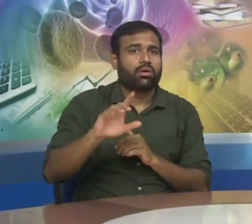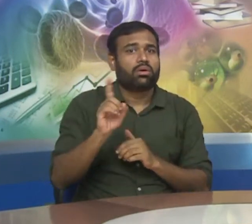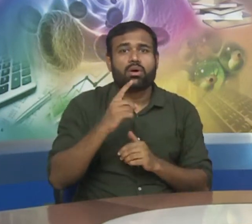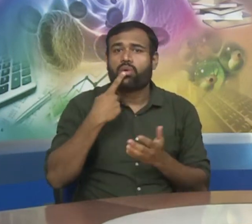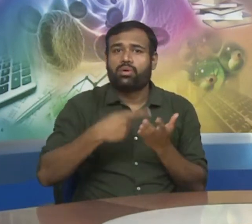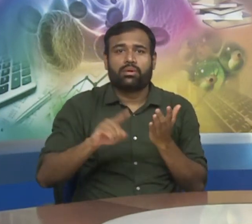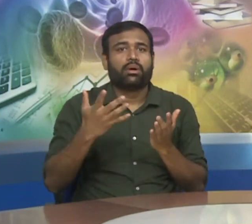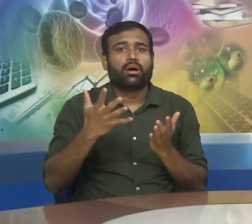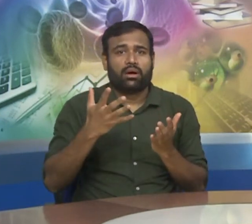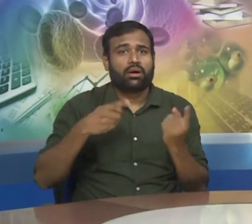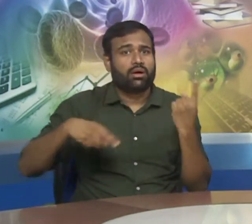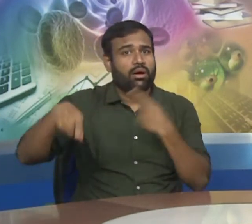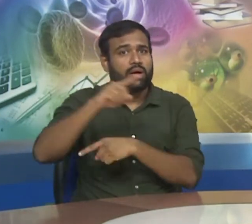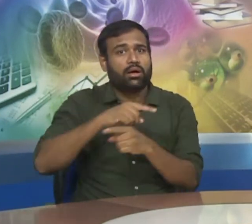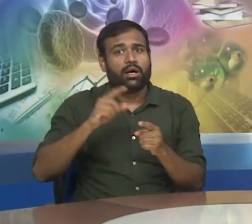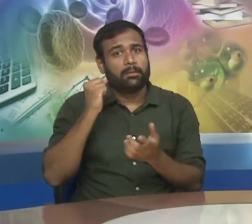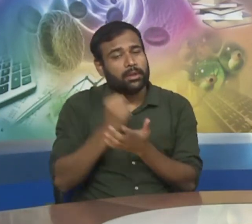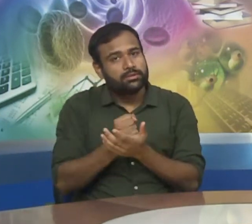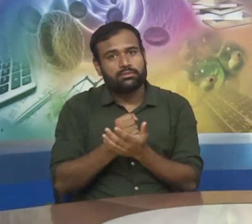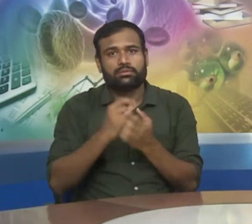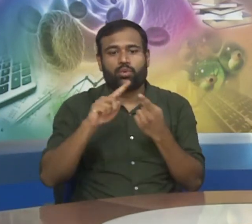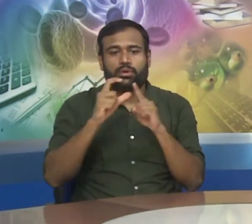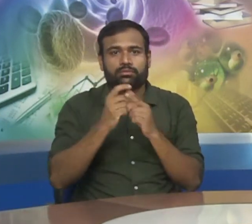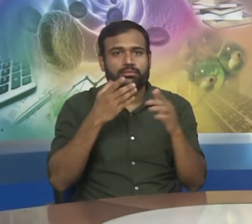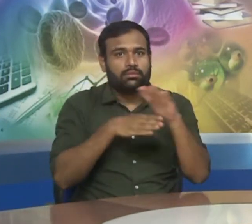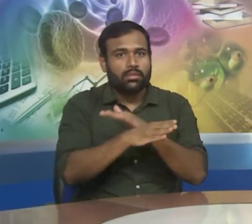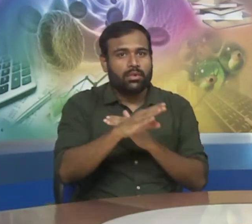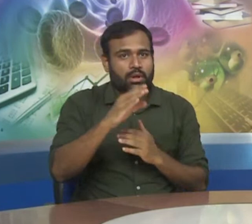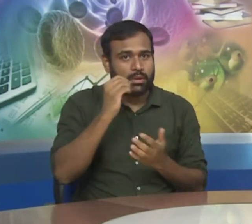the right to education and clean environment also.